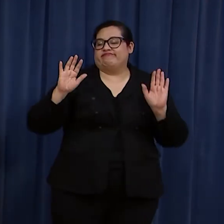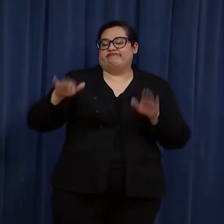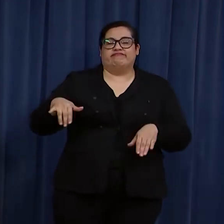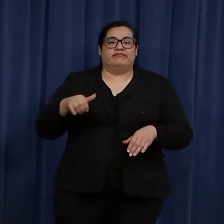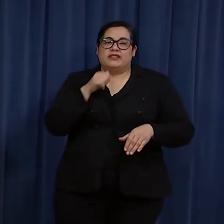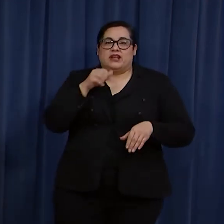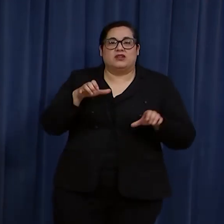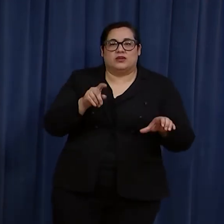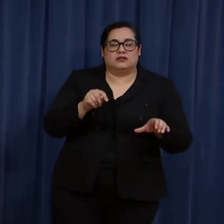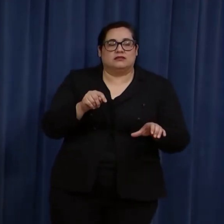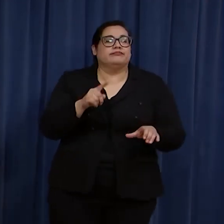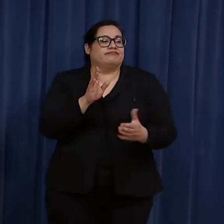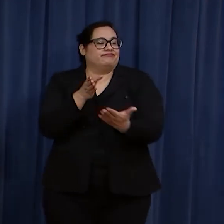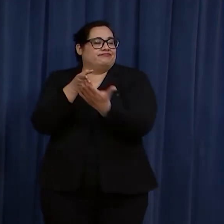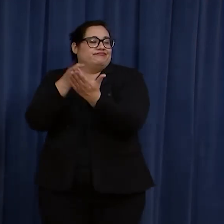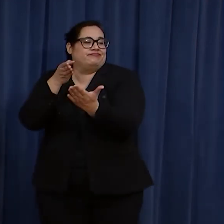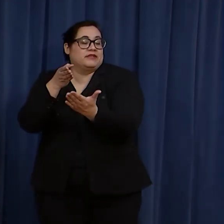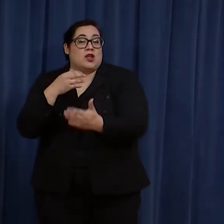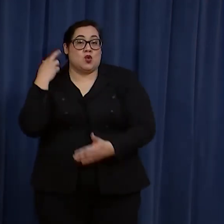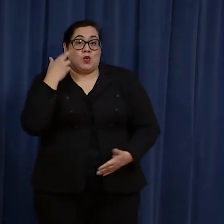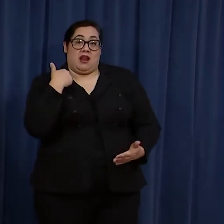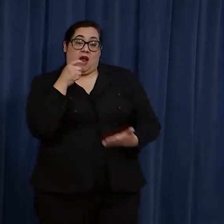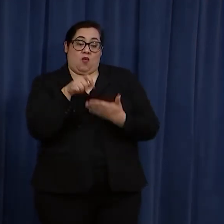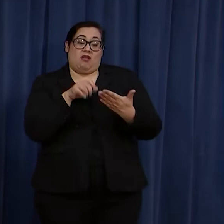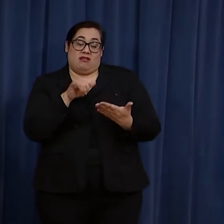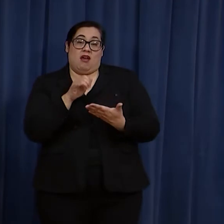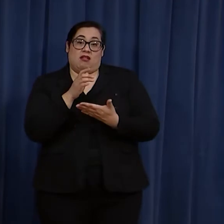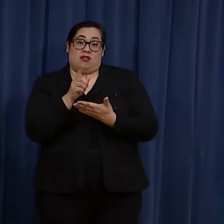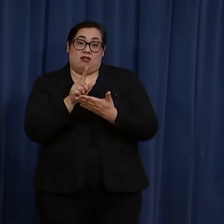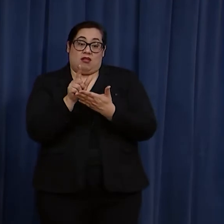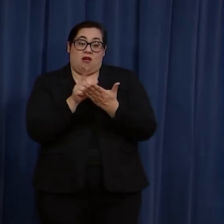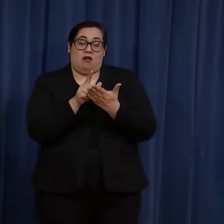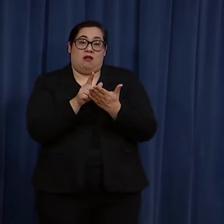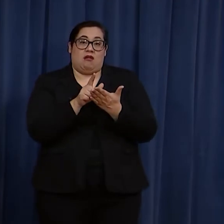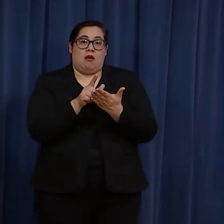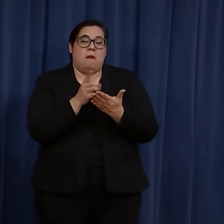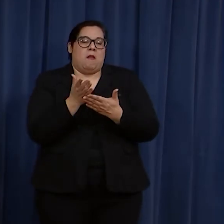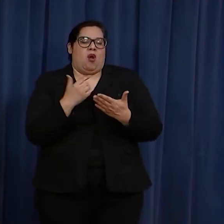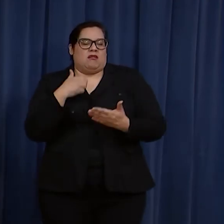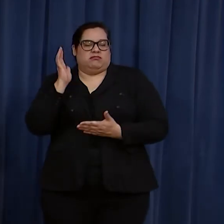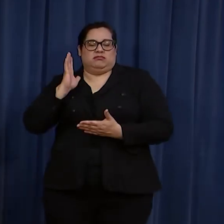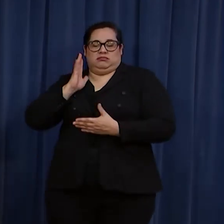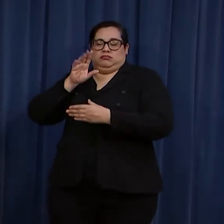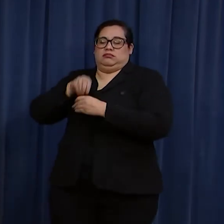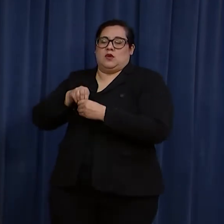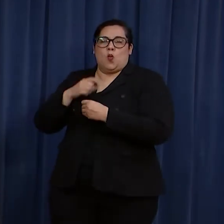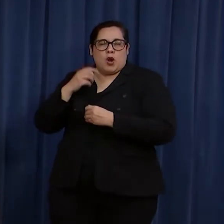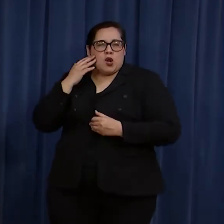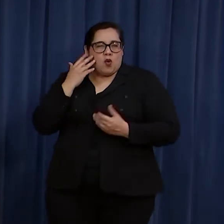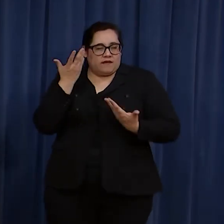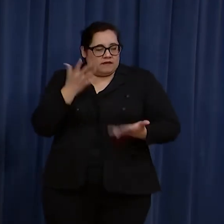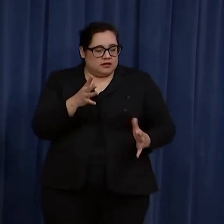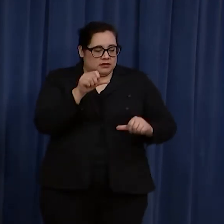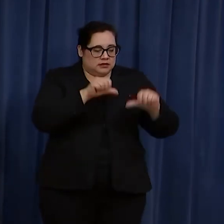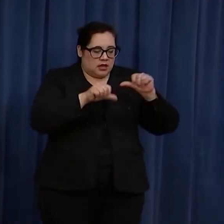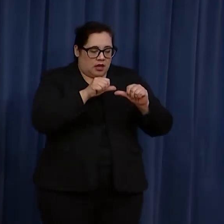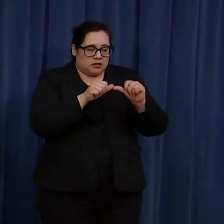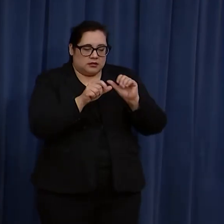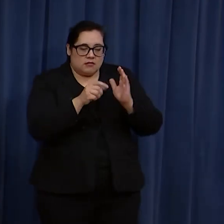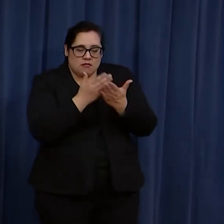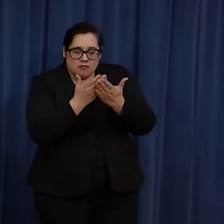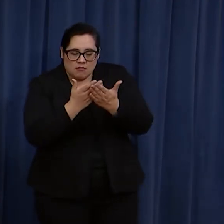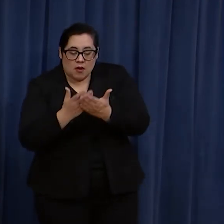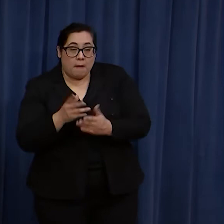The reason I wrote that law as a state legislator is that we knew from science, from data, that people who have